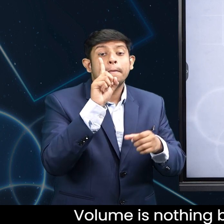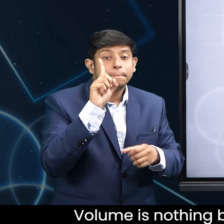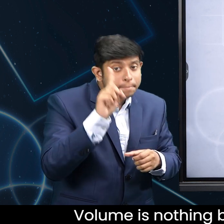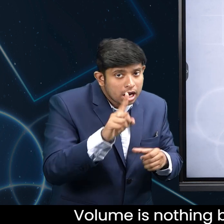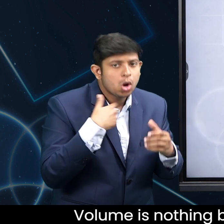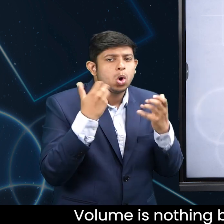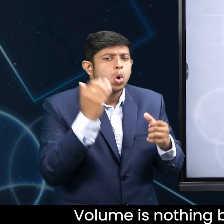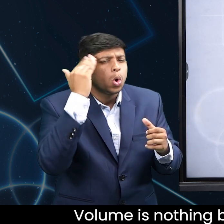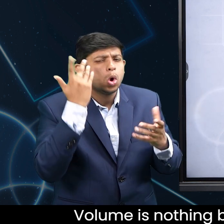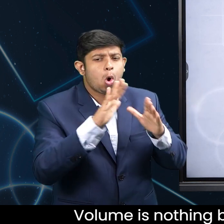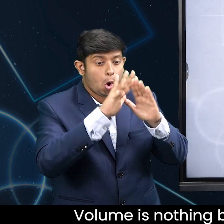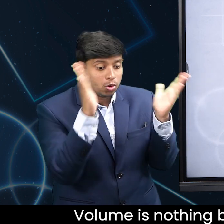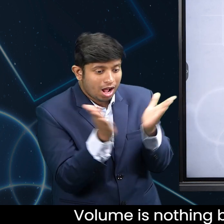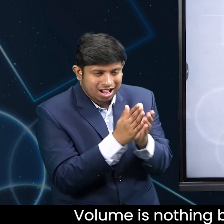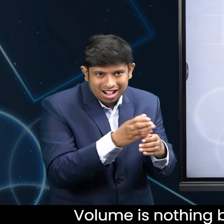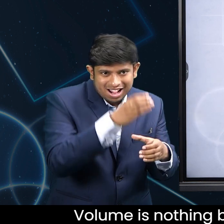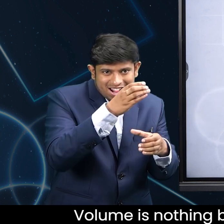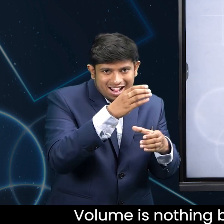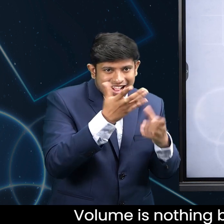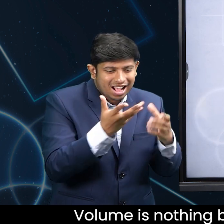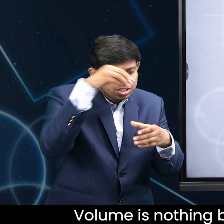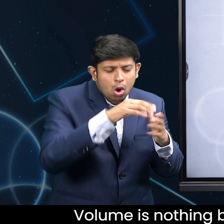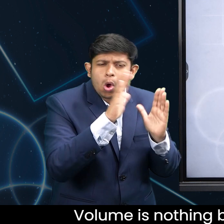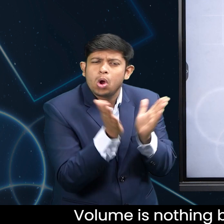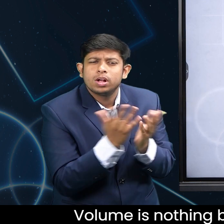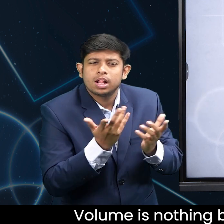volume is nothing but the total space occupied by an object.